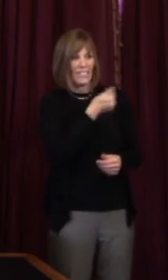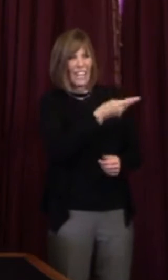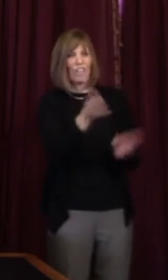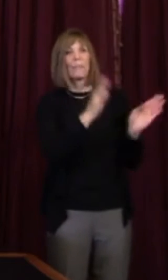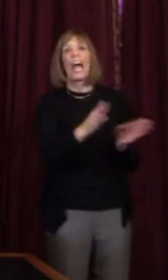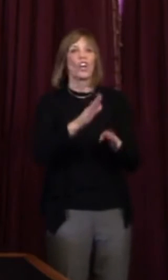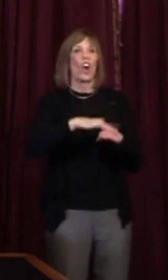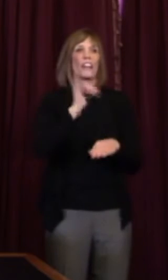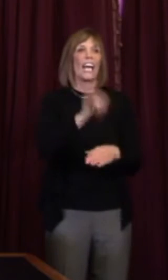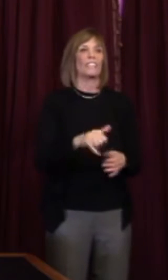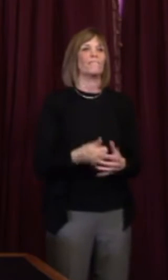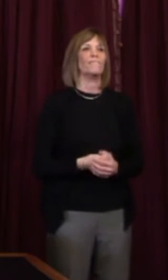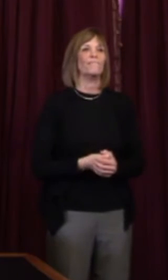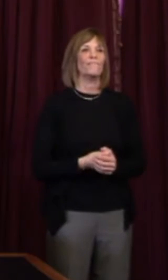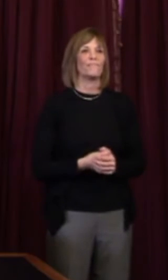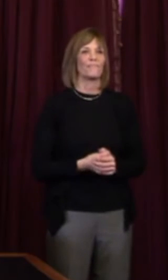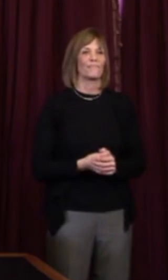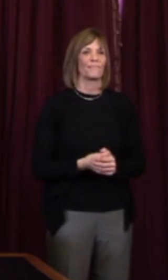So.